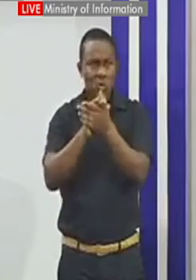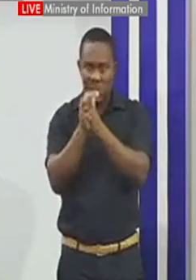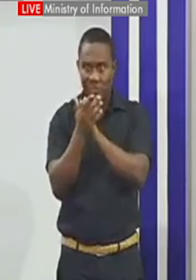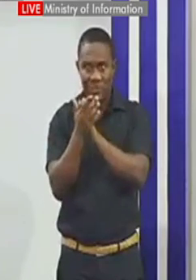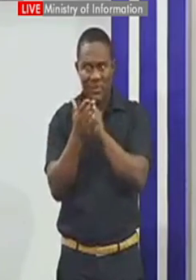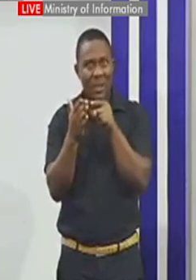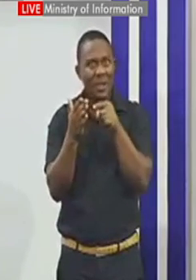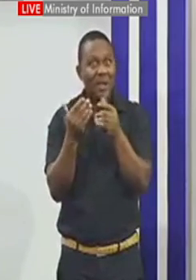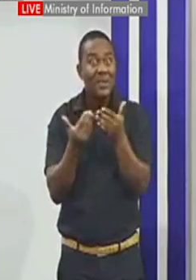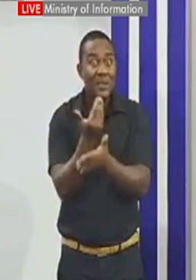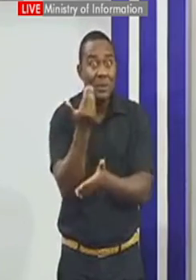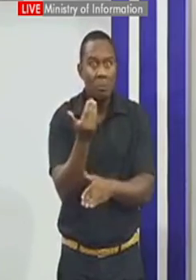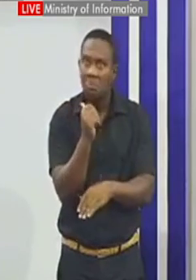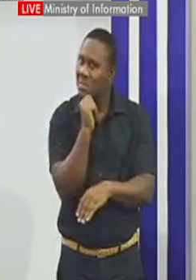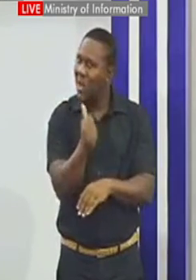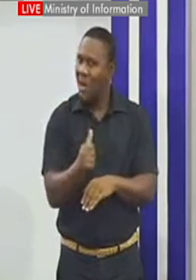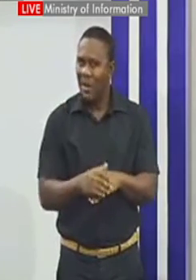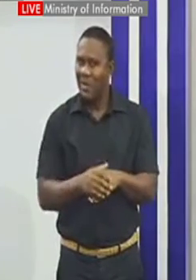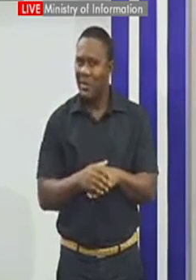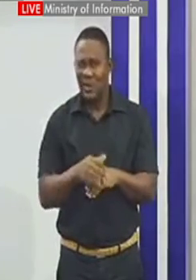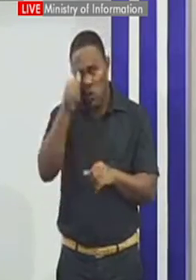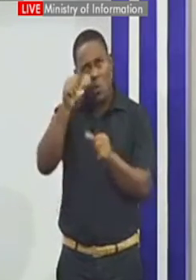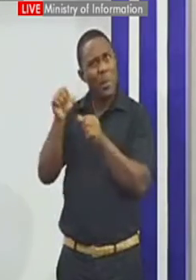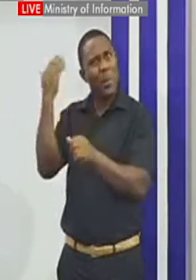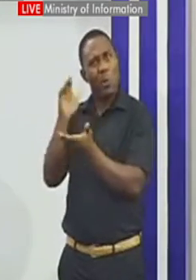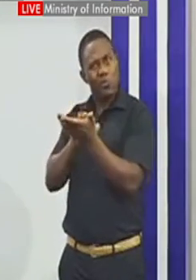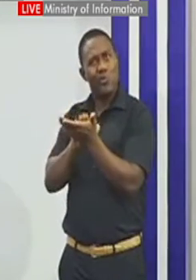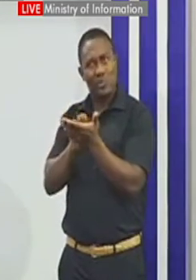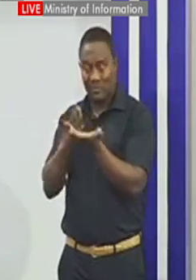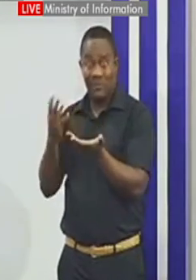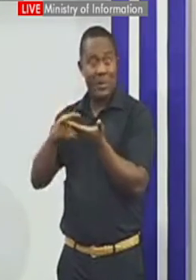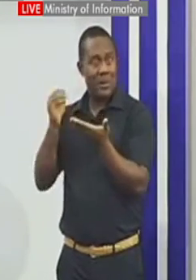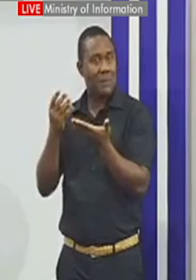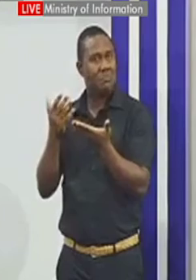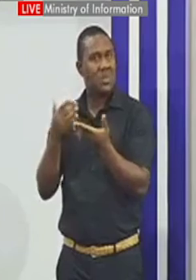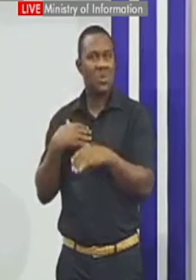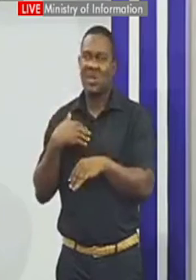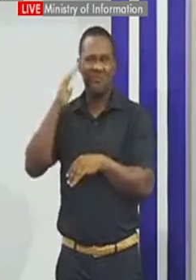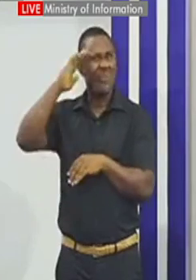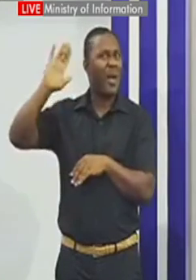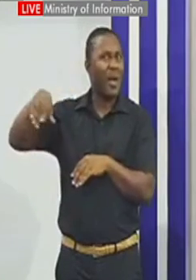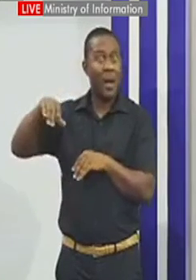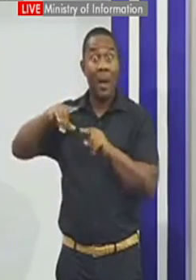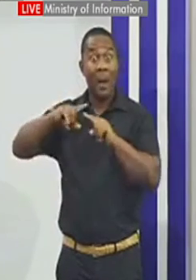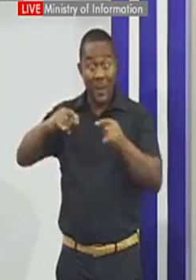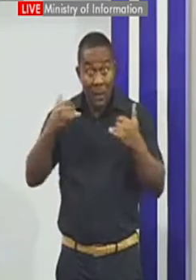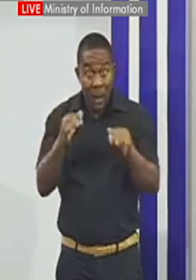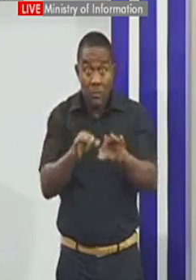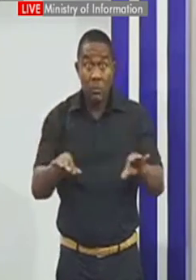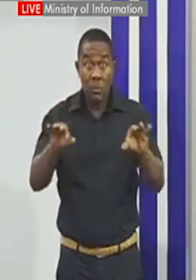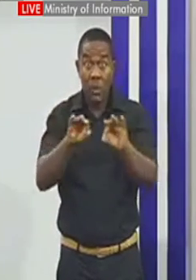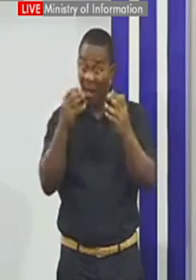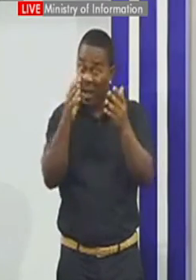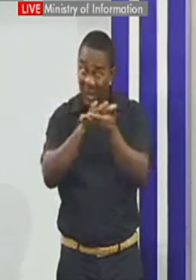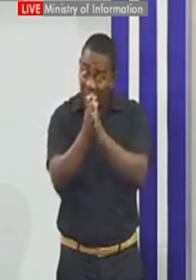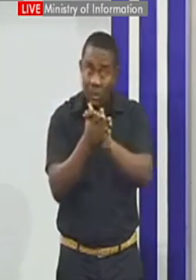thing. Only that we ignored. Now it has become very, very necessary that we wash our